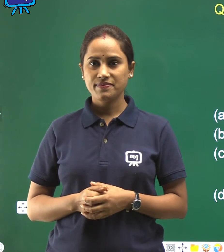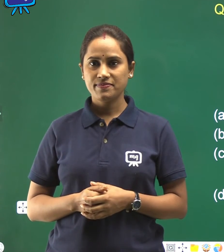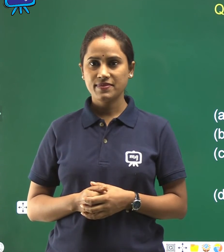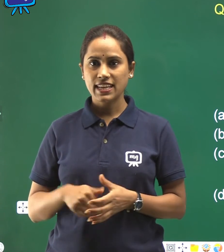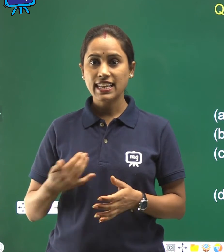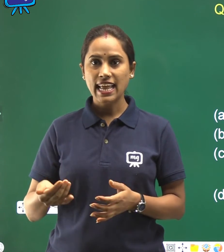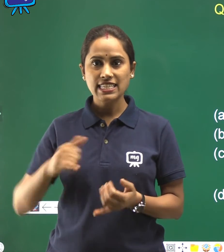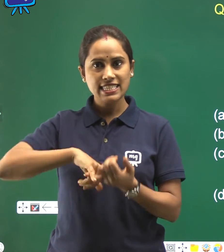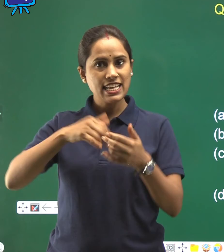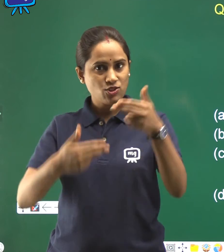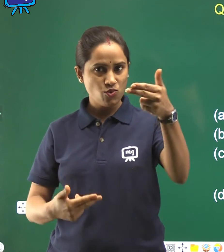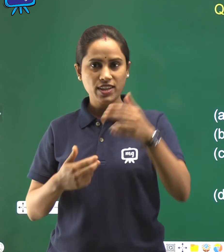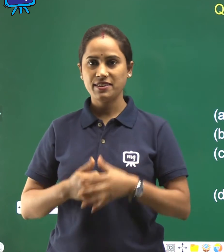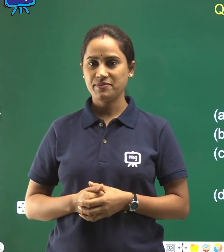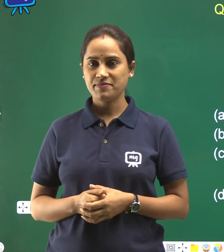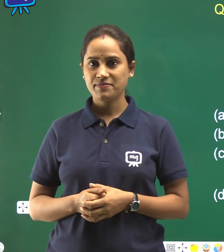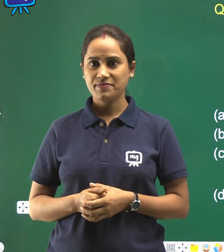does the story